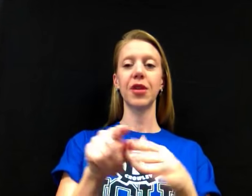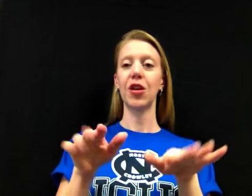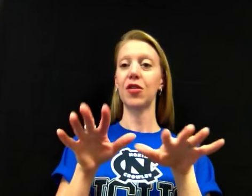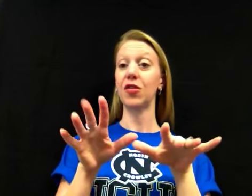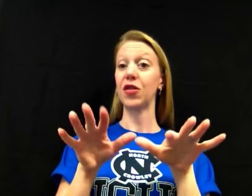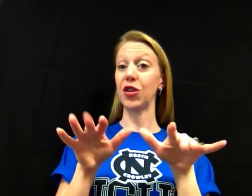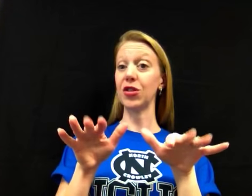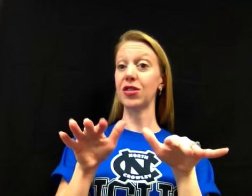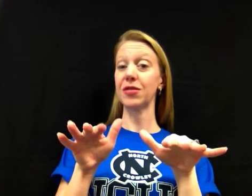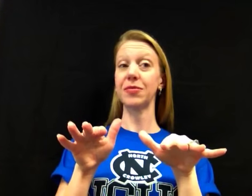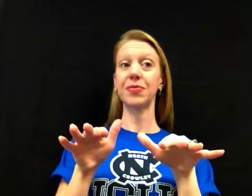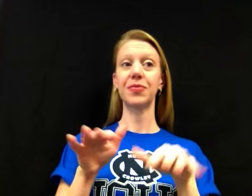Flirt.